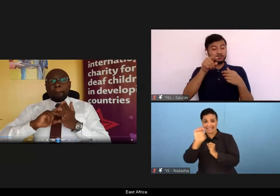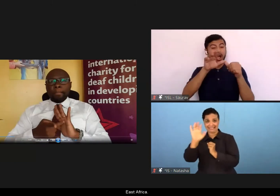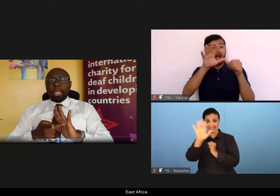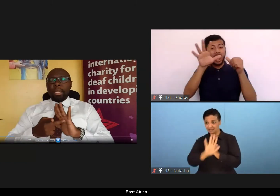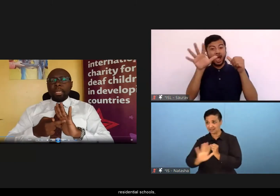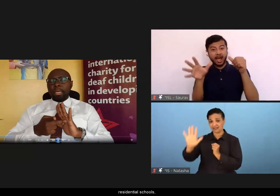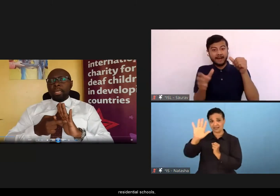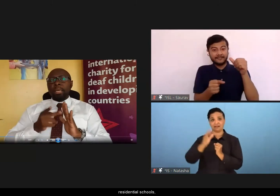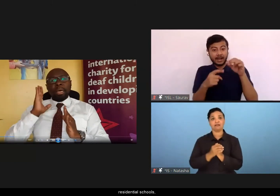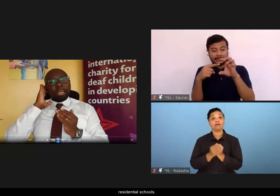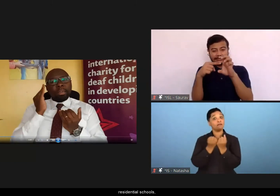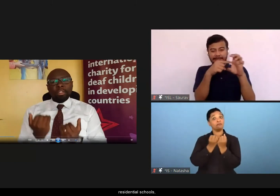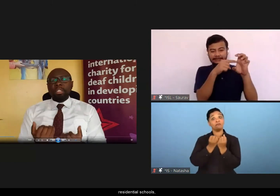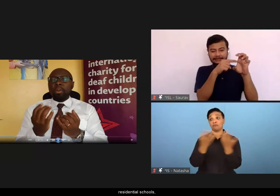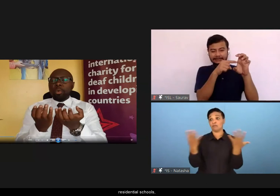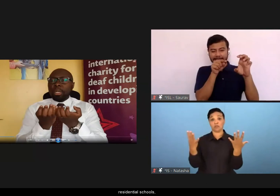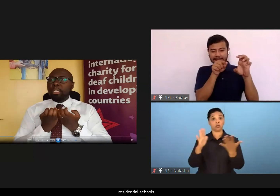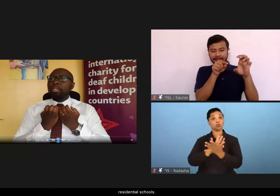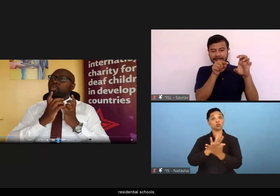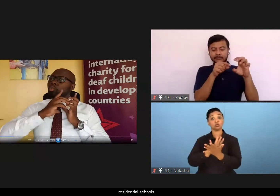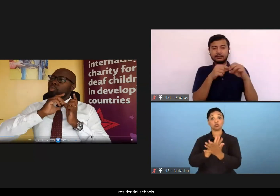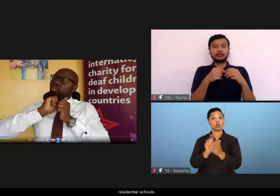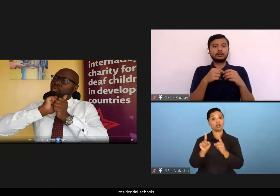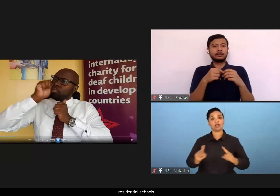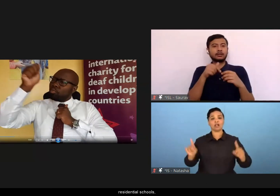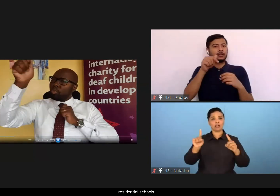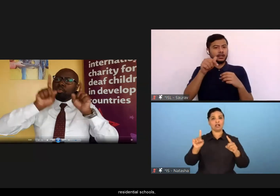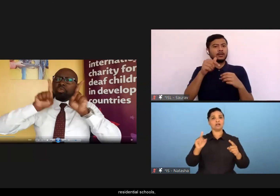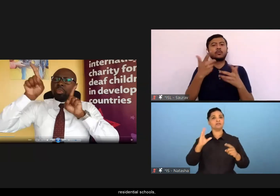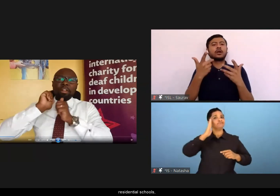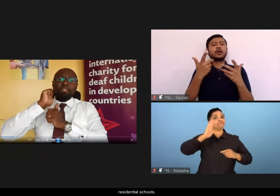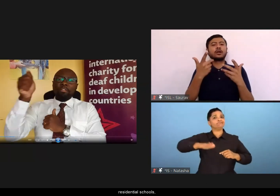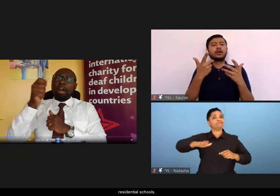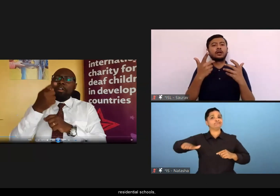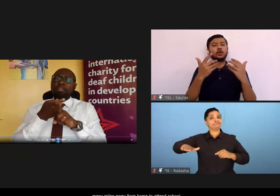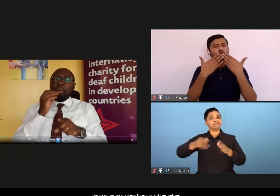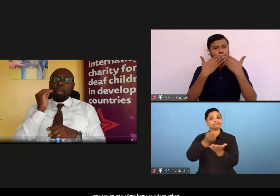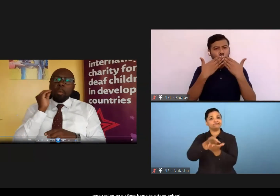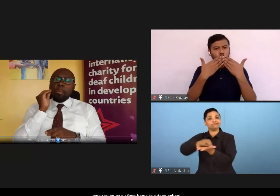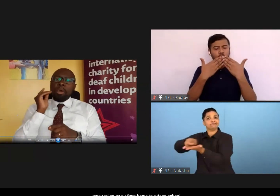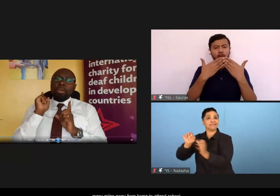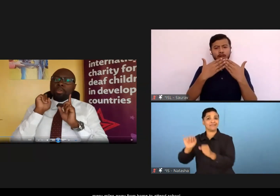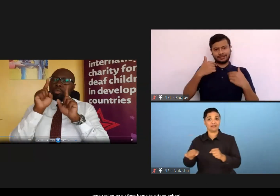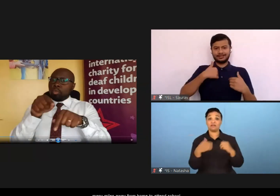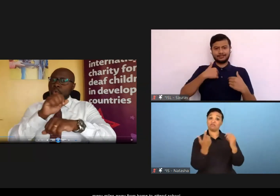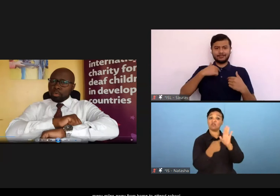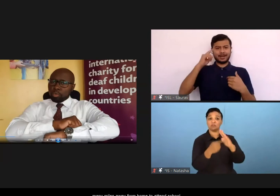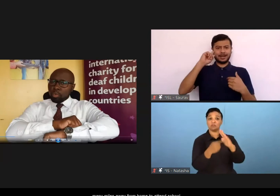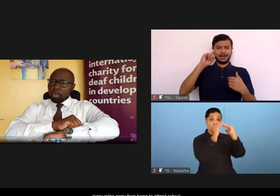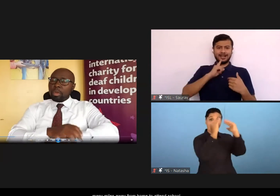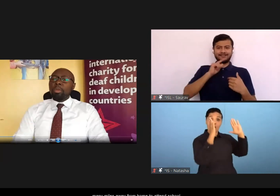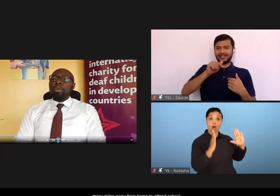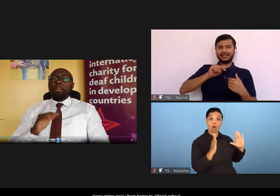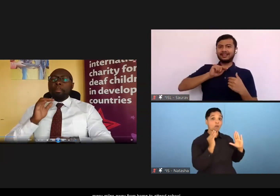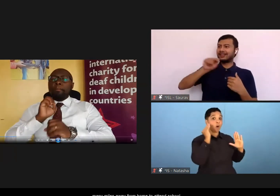School for the deaf are special, residential schools. So a child needs to travel very many miles away